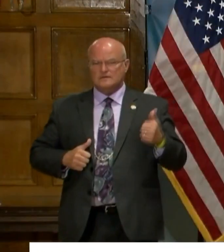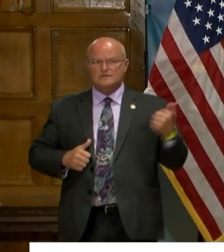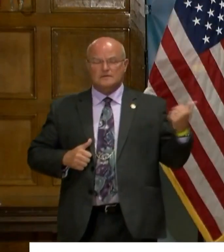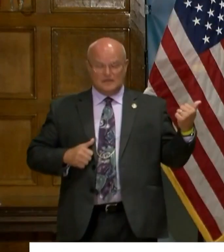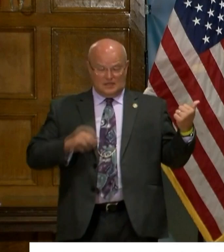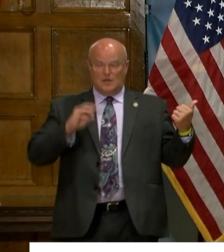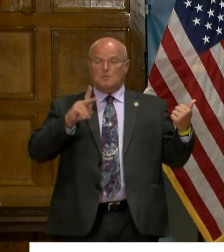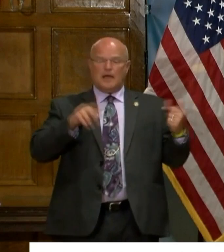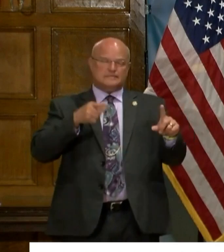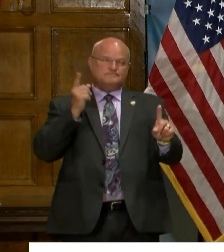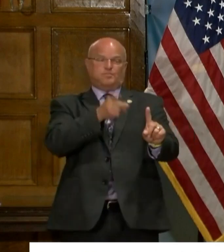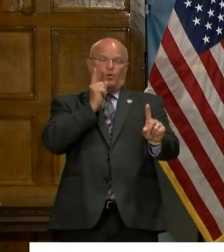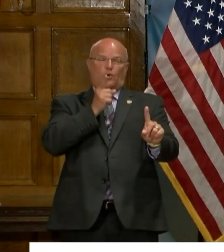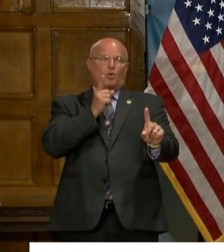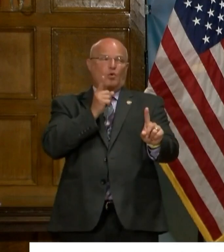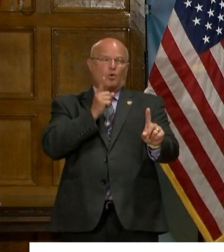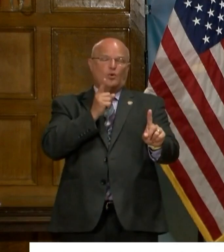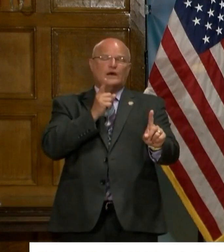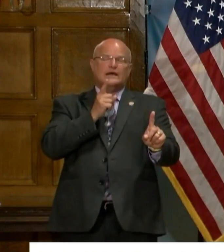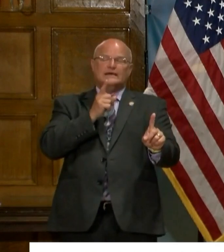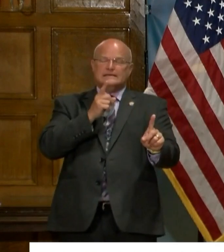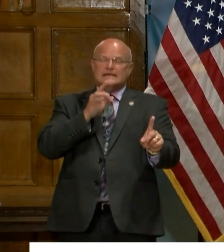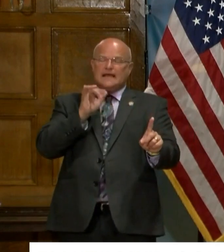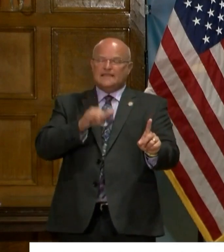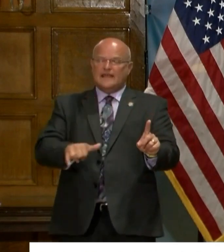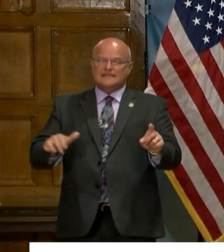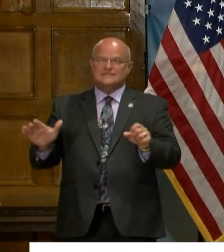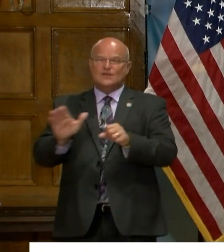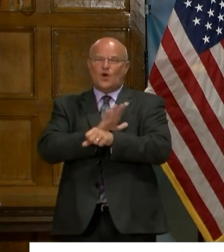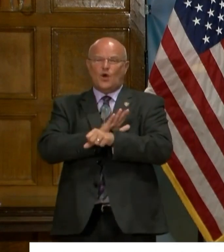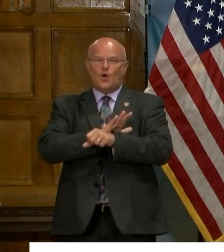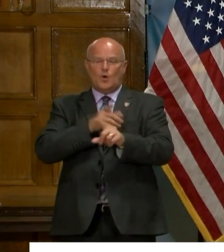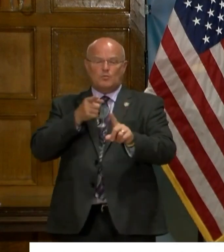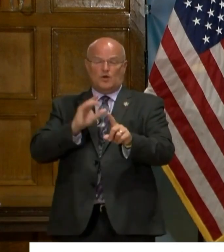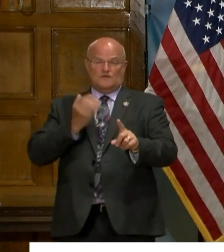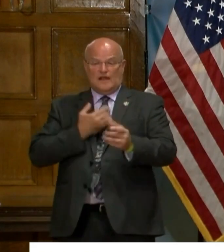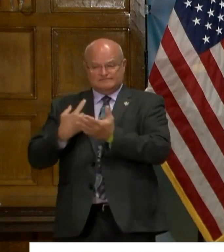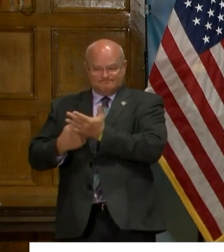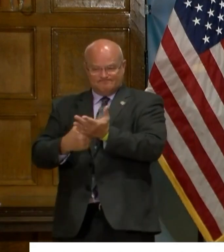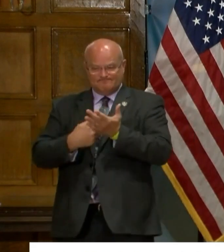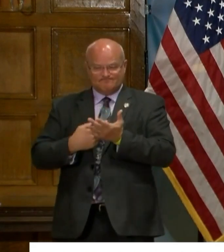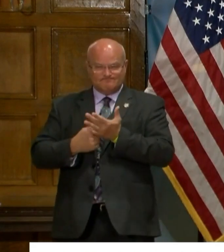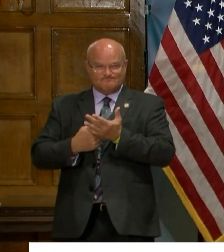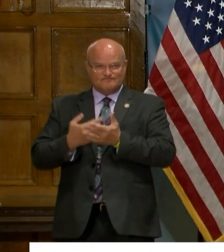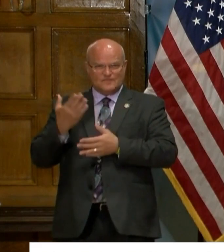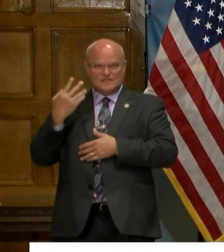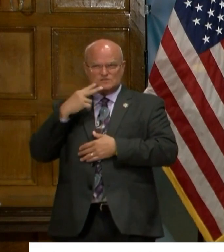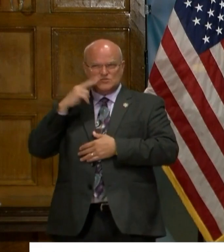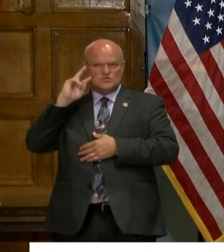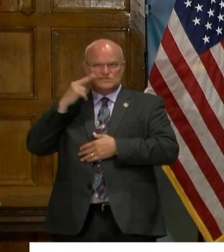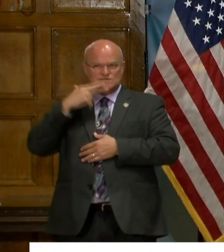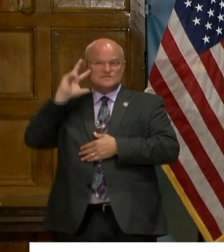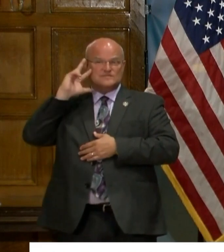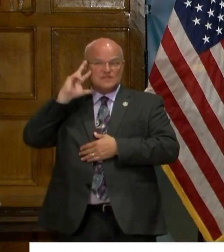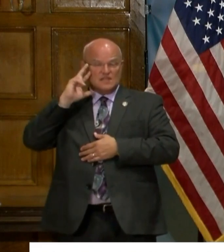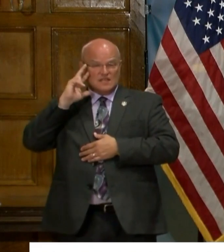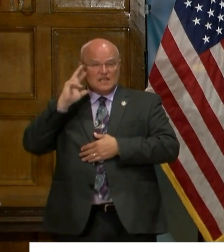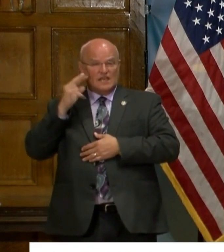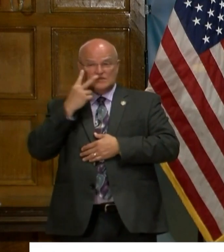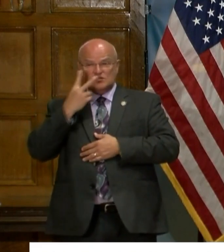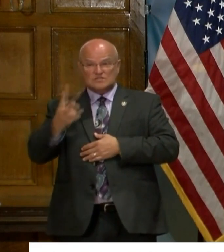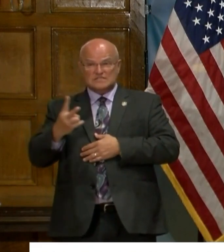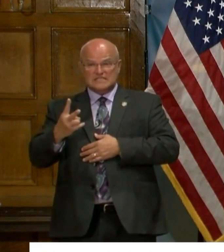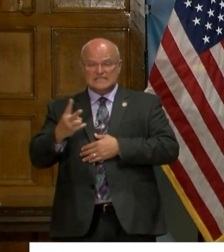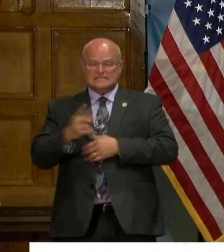And Mike, you're right on point. That's the whole point of our discussion in the last couple of days is, as you see